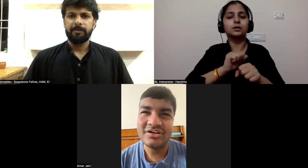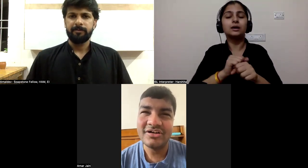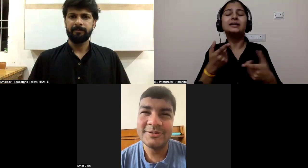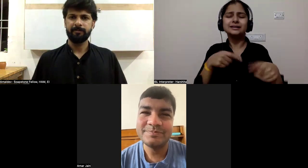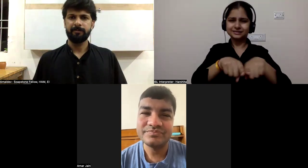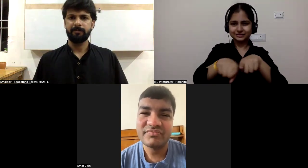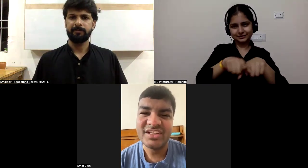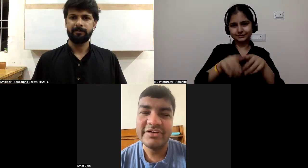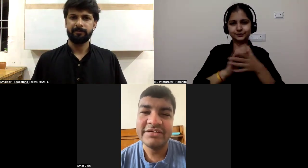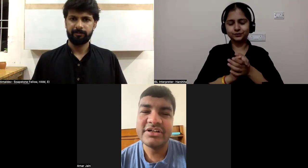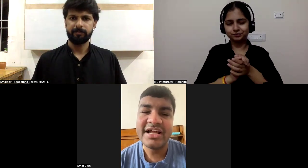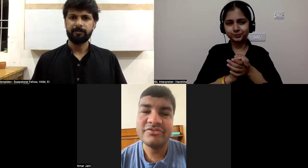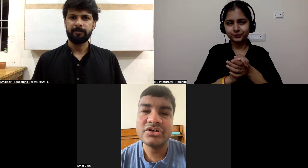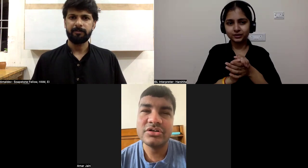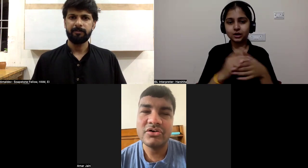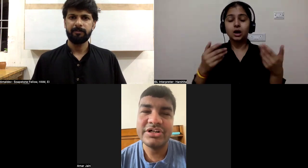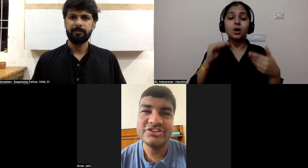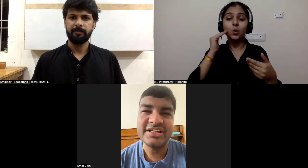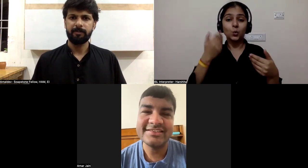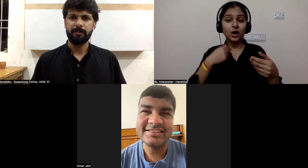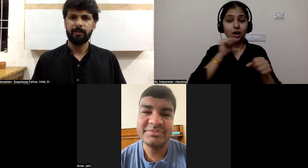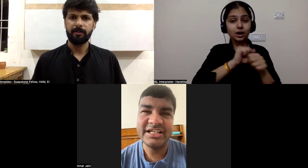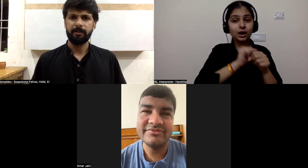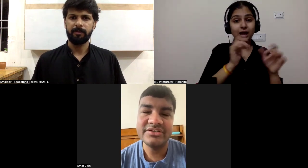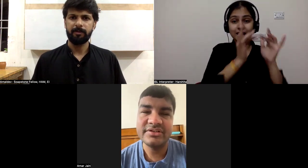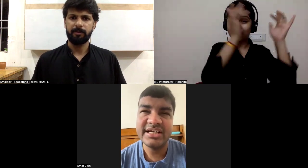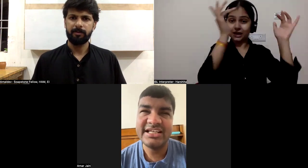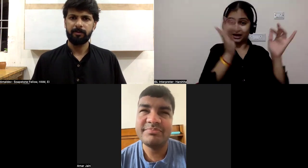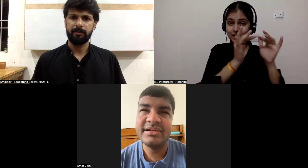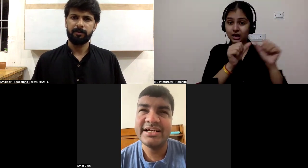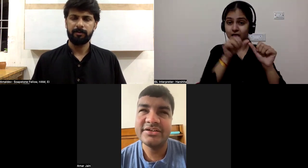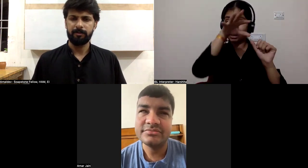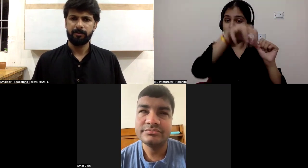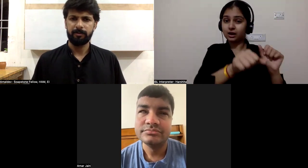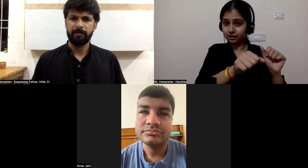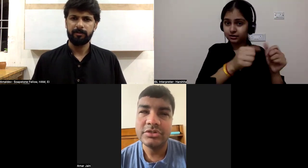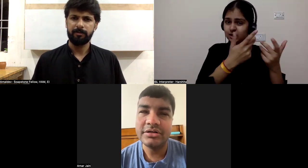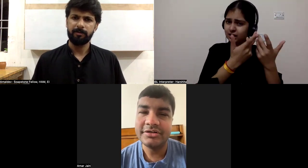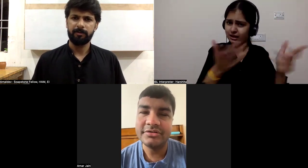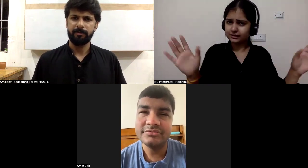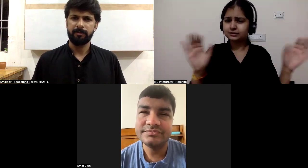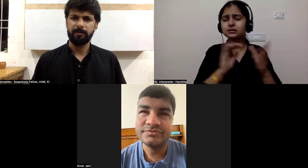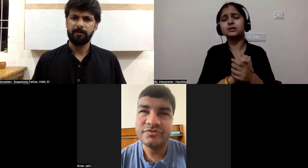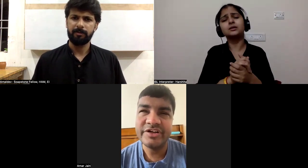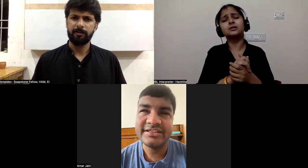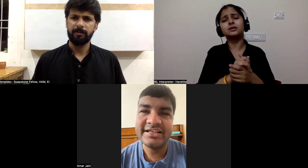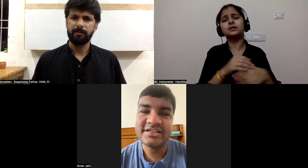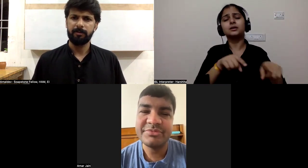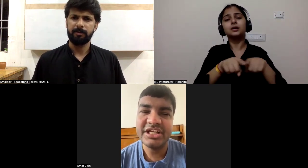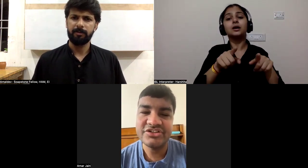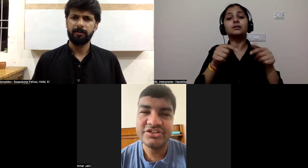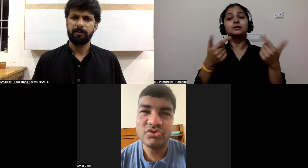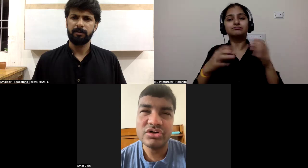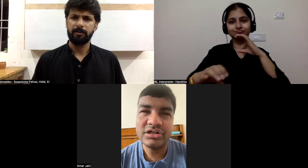instance, whenever I work on digital accessibility with any player uh, where there